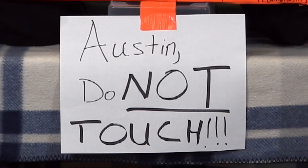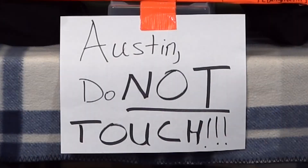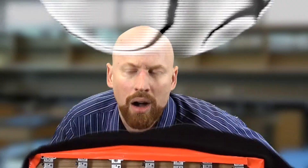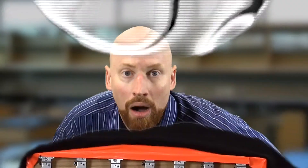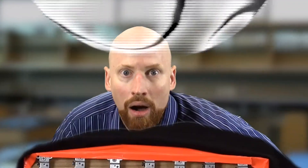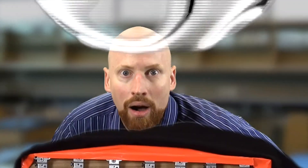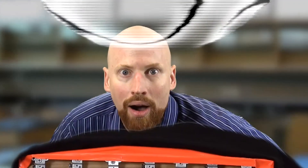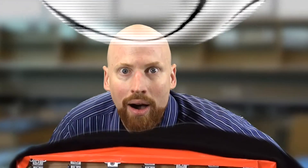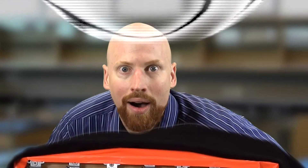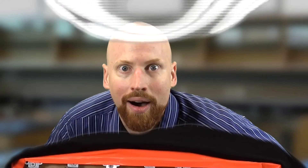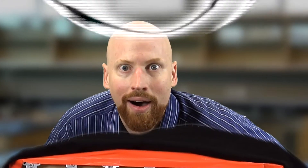Oh